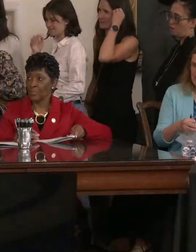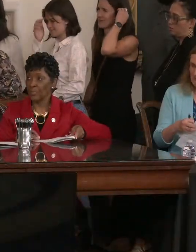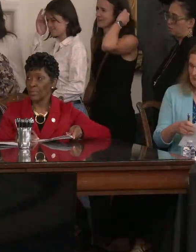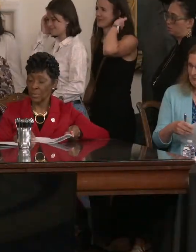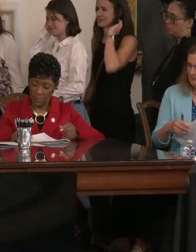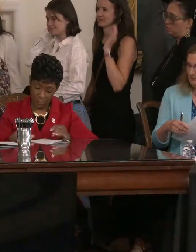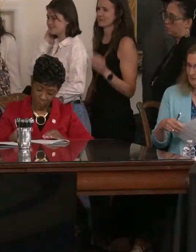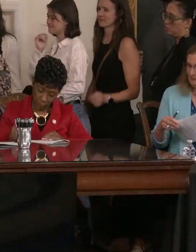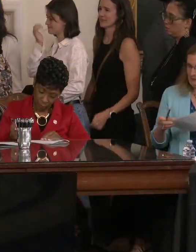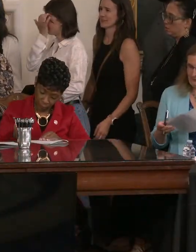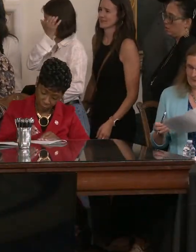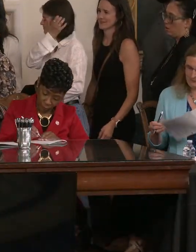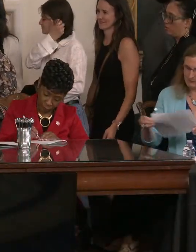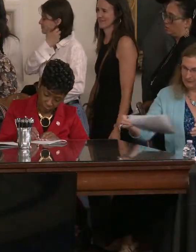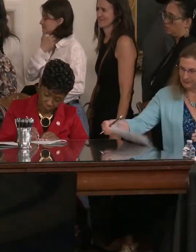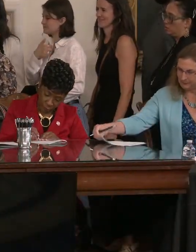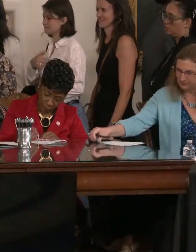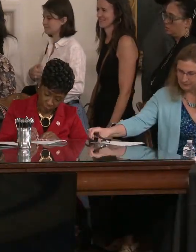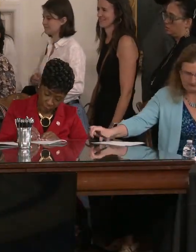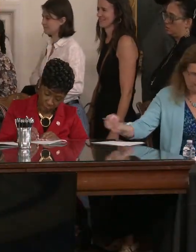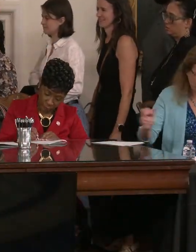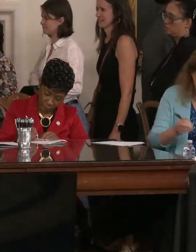way, please.